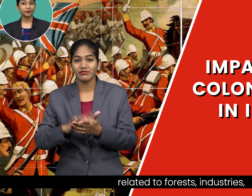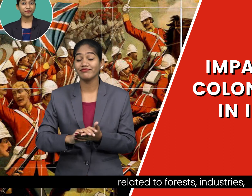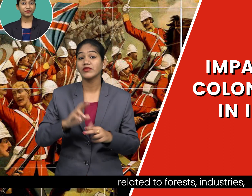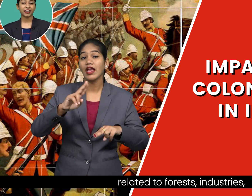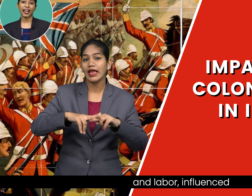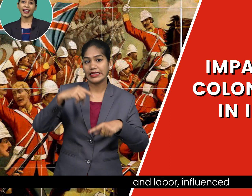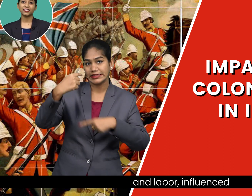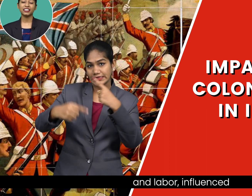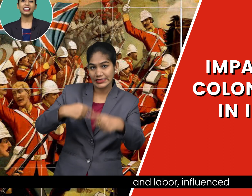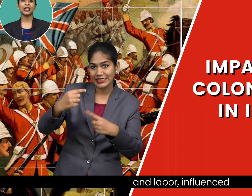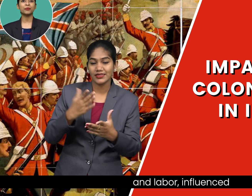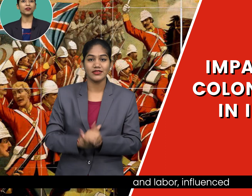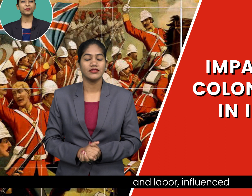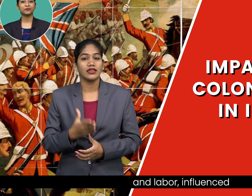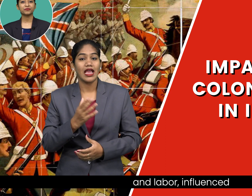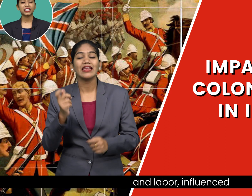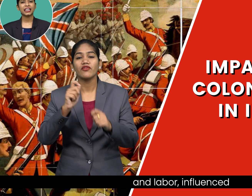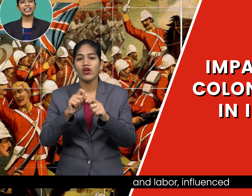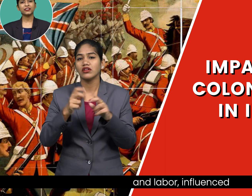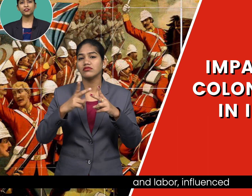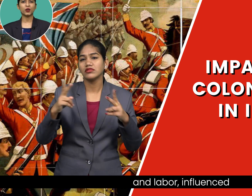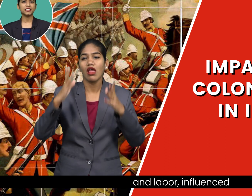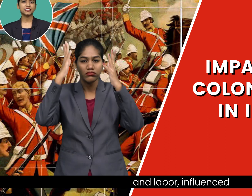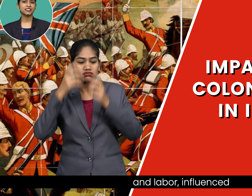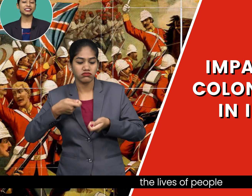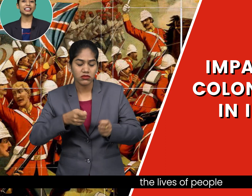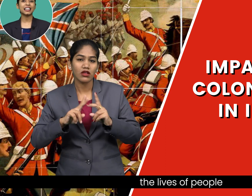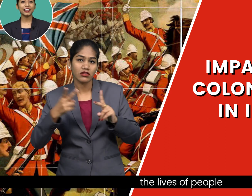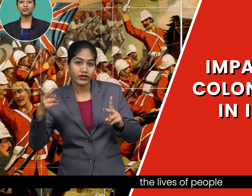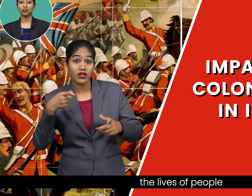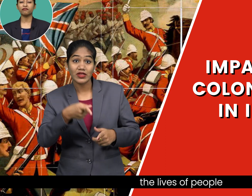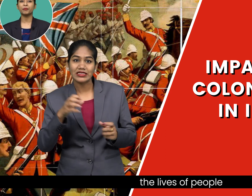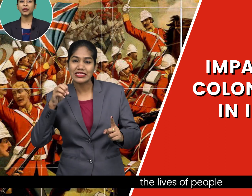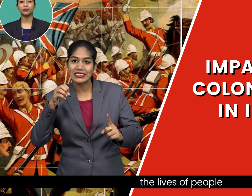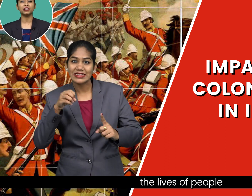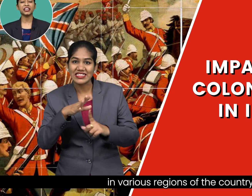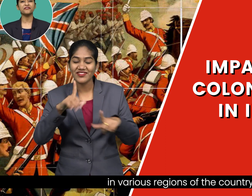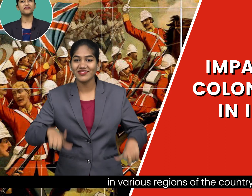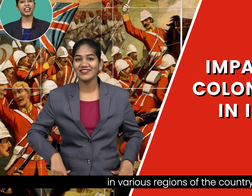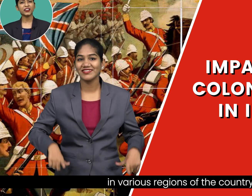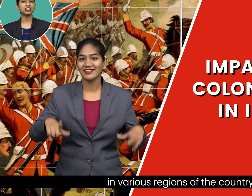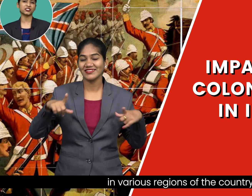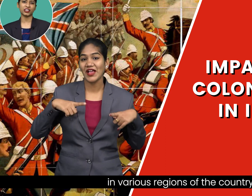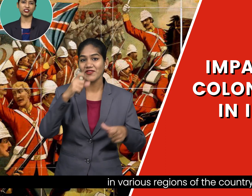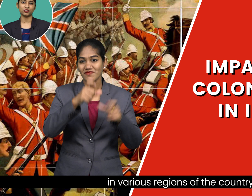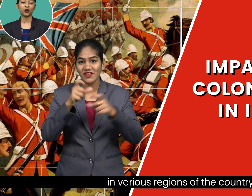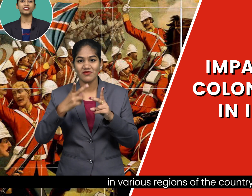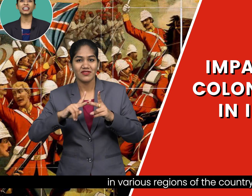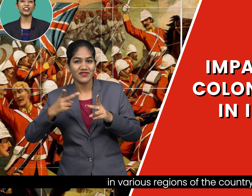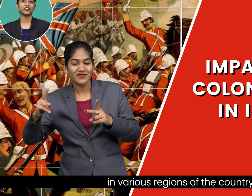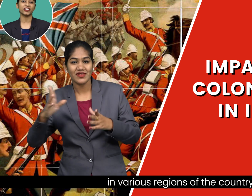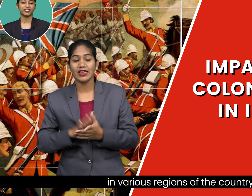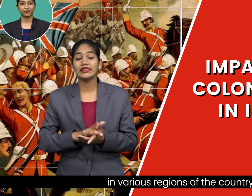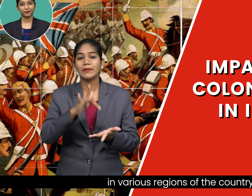industries, and labor influenced the lives of people in various regions of